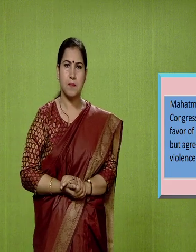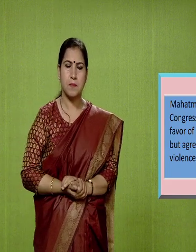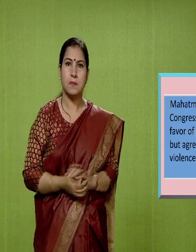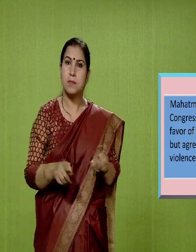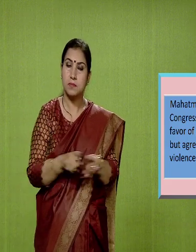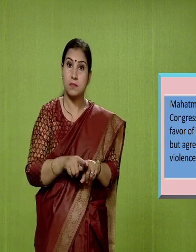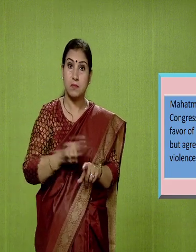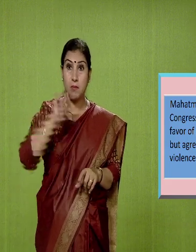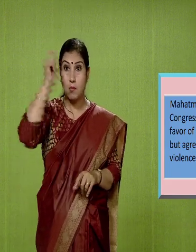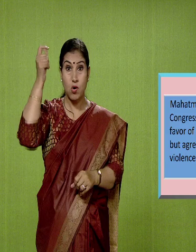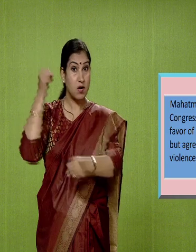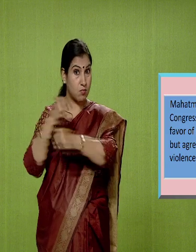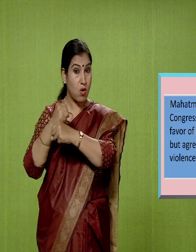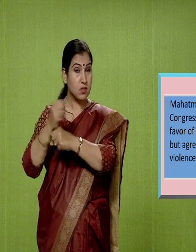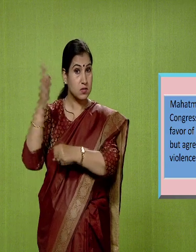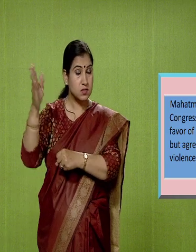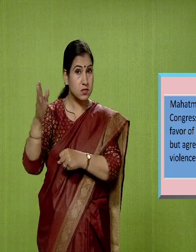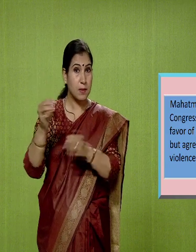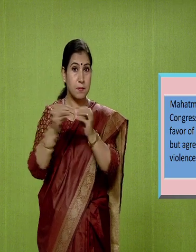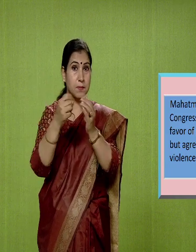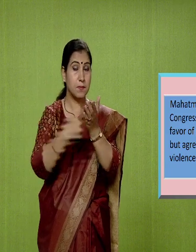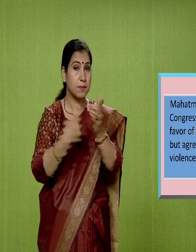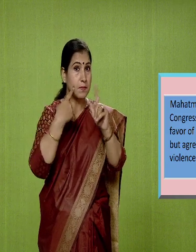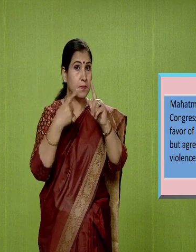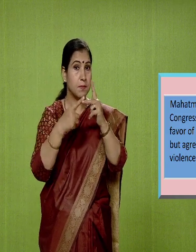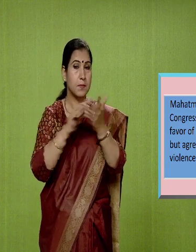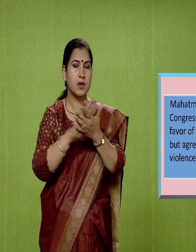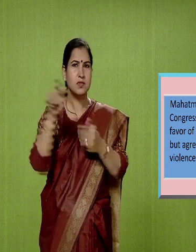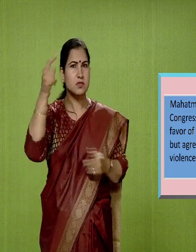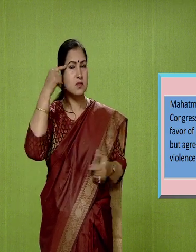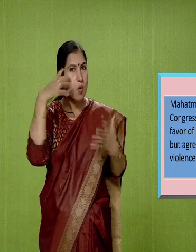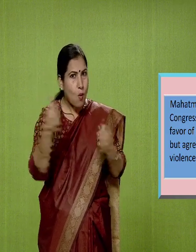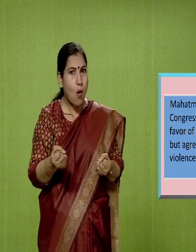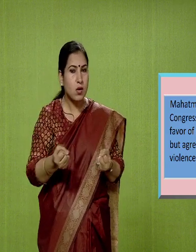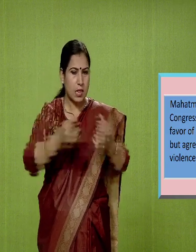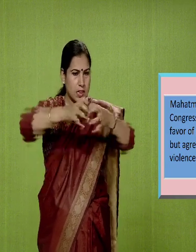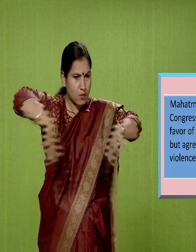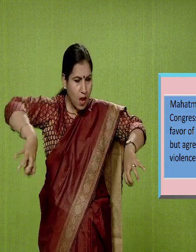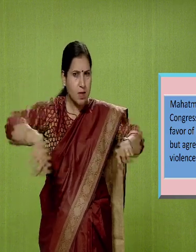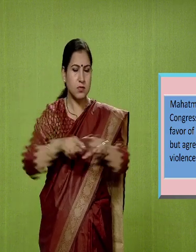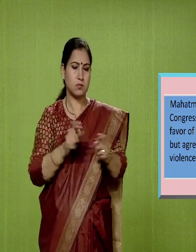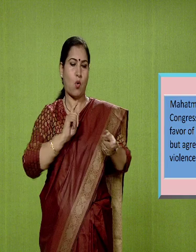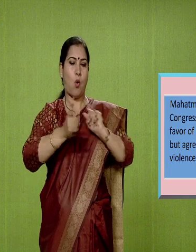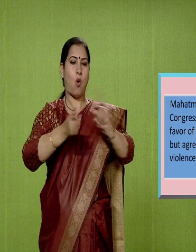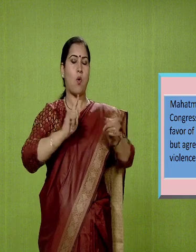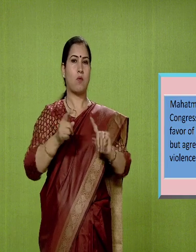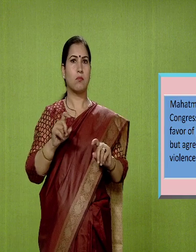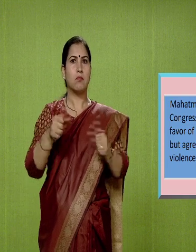As the British policy of divide and rule had become successful,